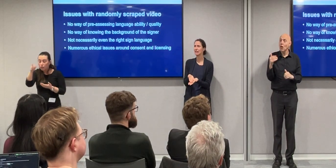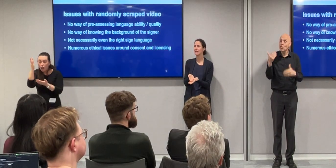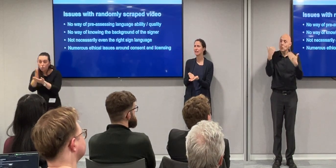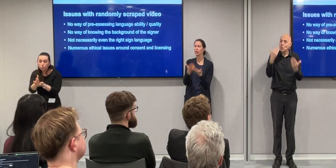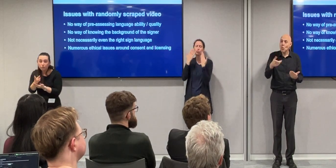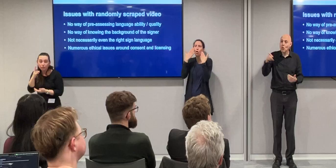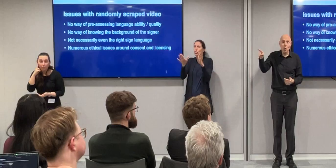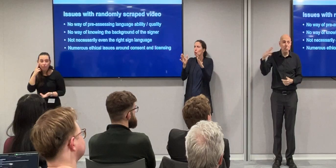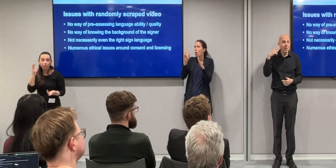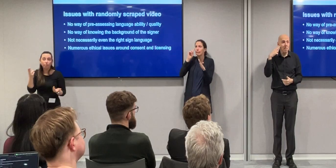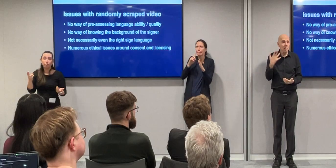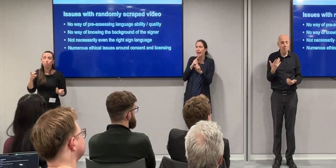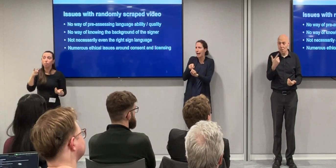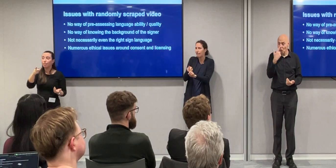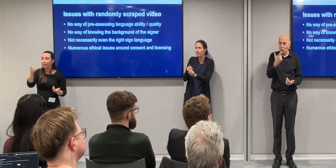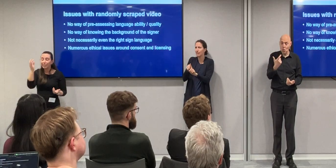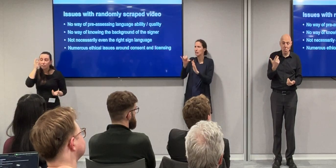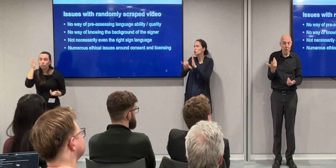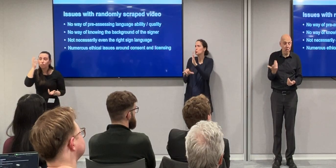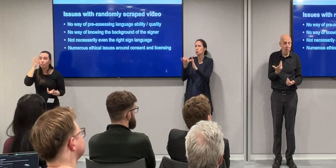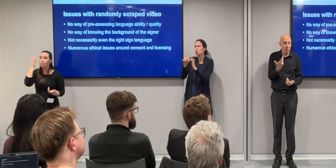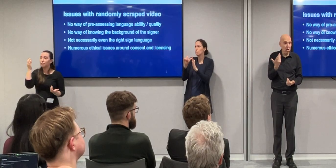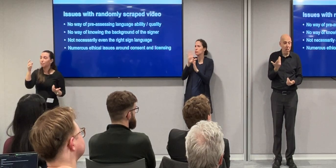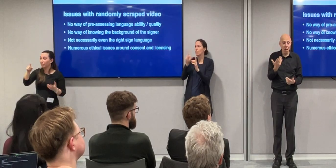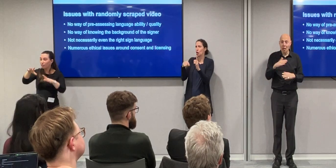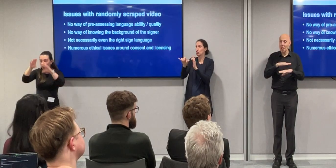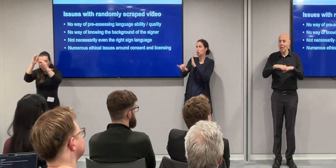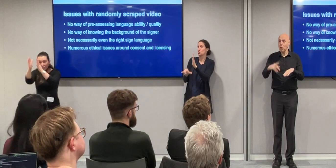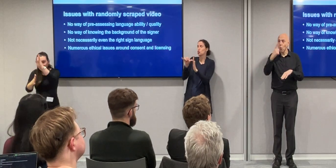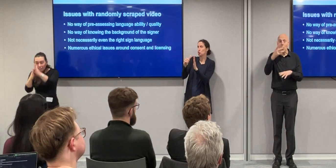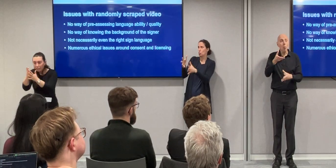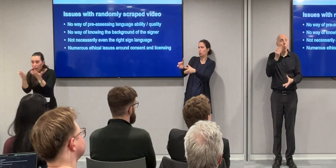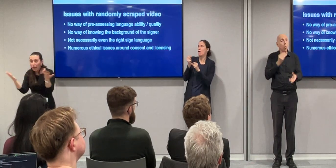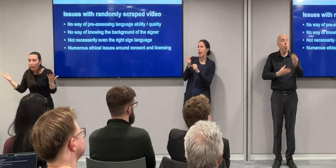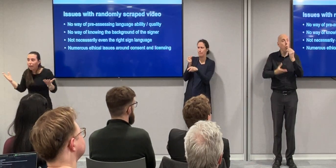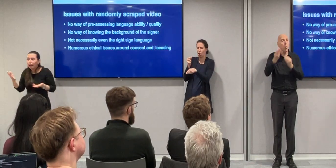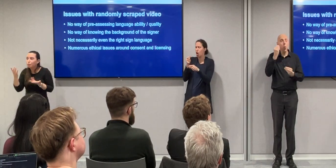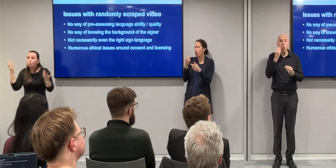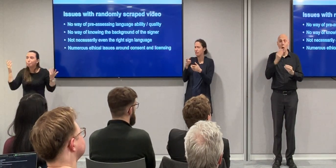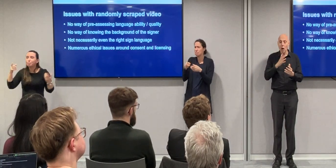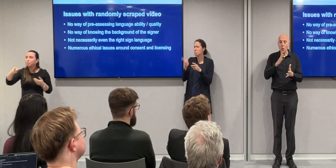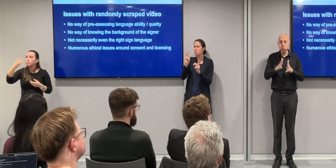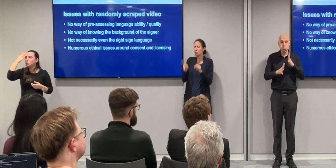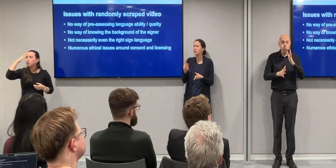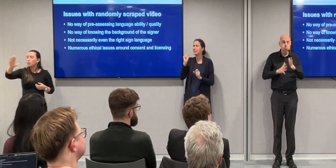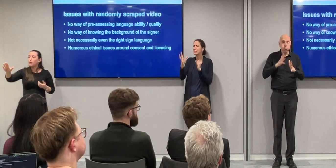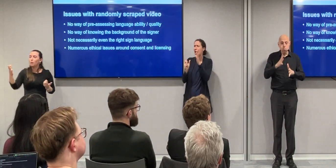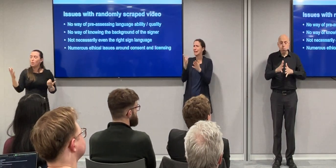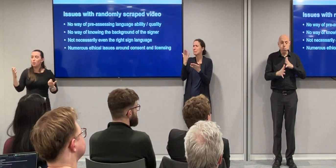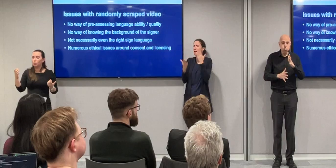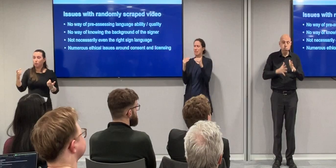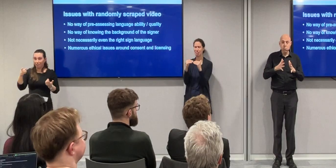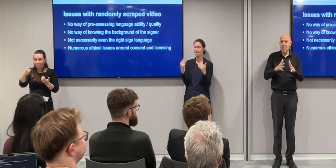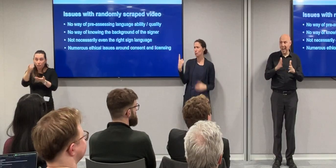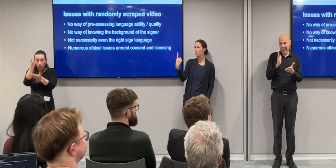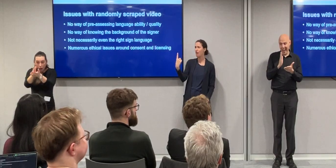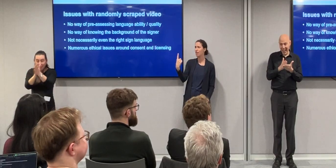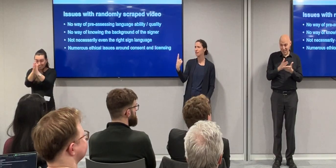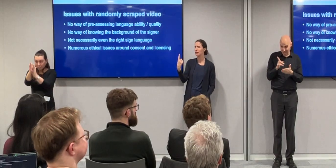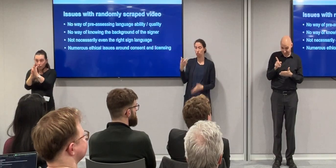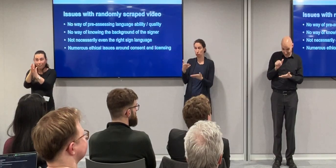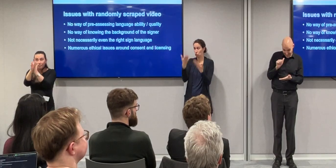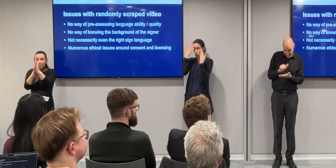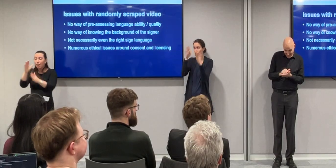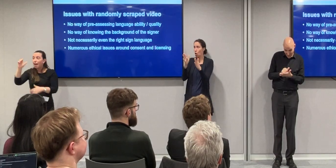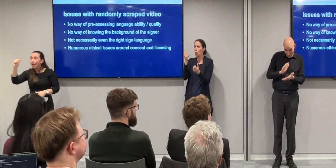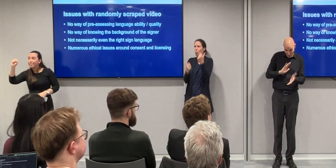that they're a deaf signer. They could be a level 1 BSL learner. You can't even necessarily be sure that it is a specific sign language.